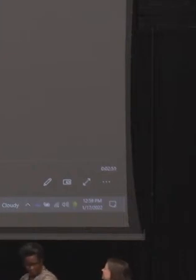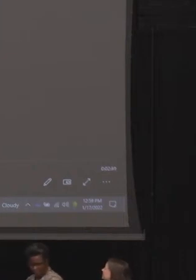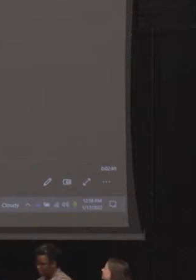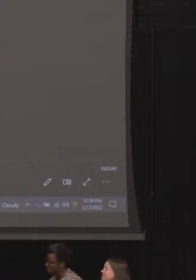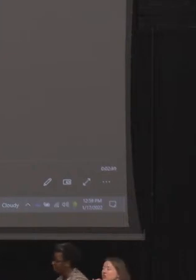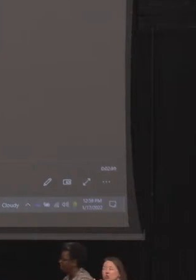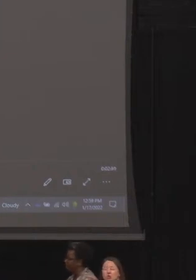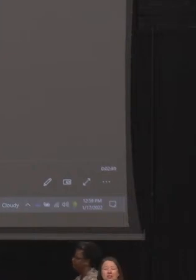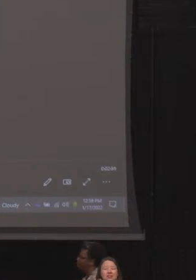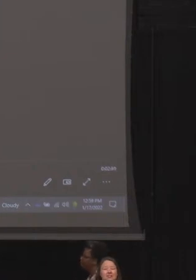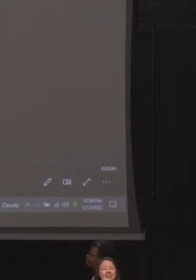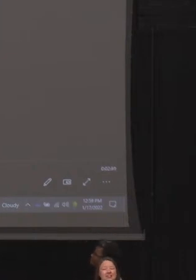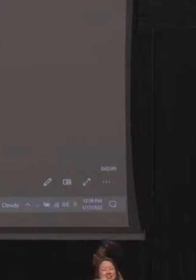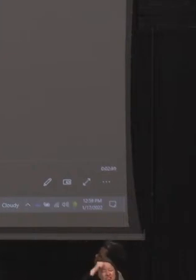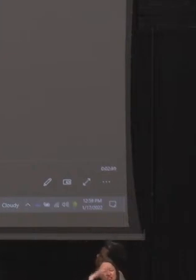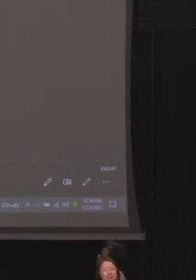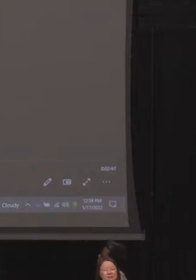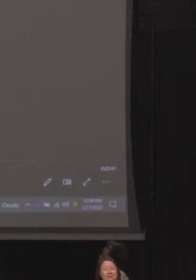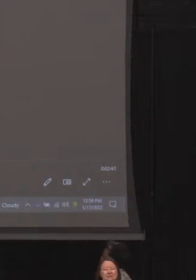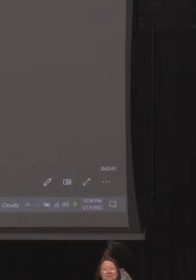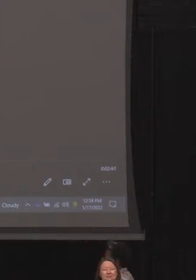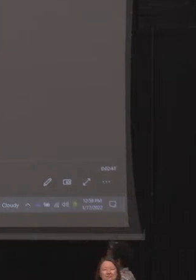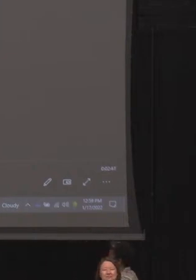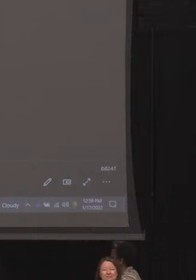Good evening, ladies and gentlemen.